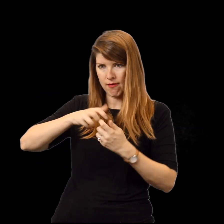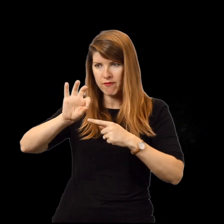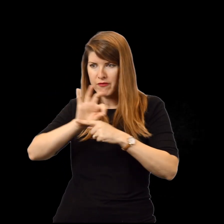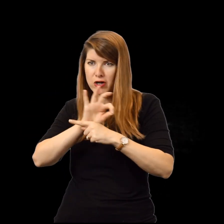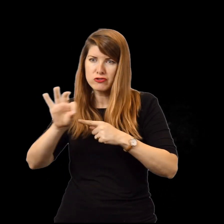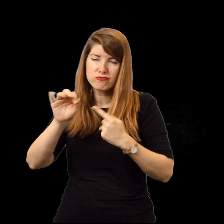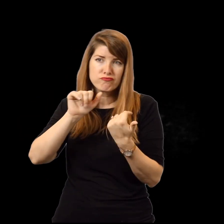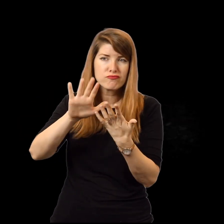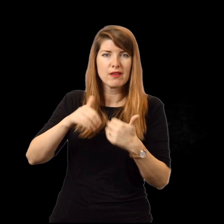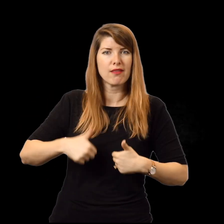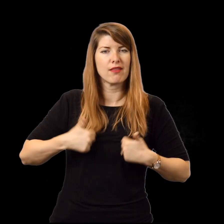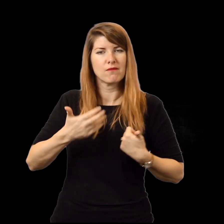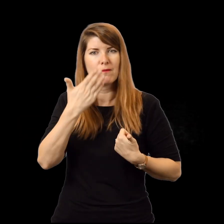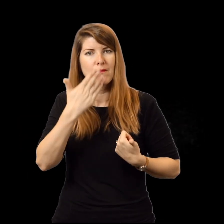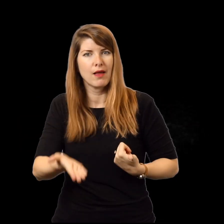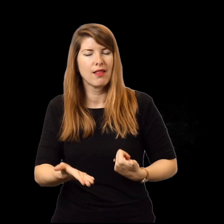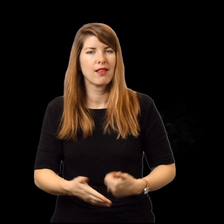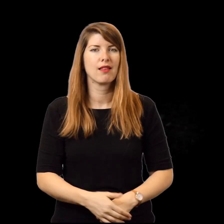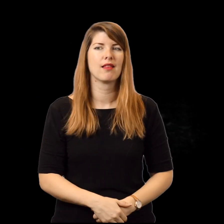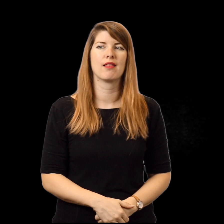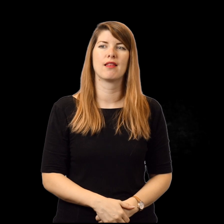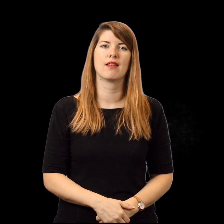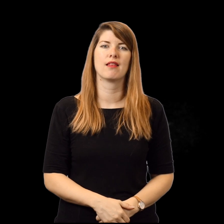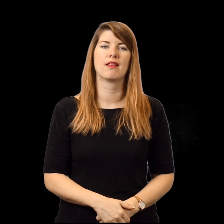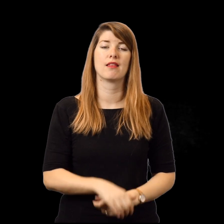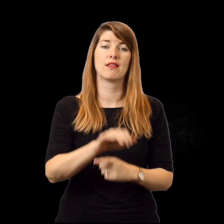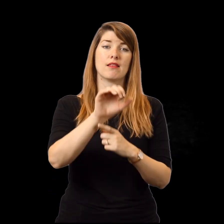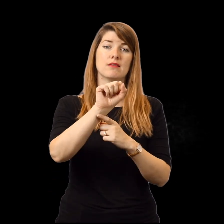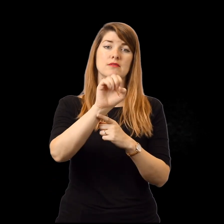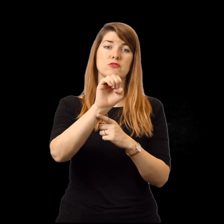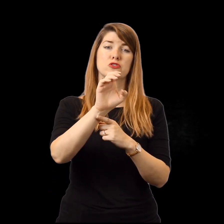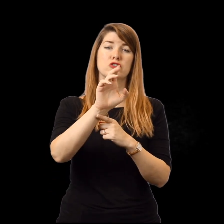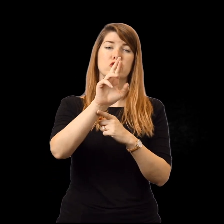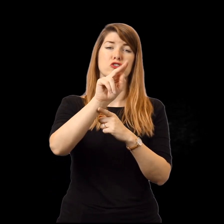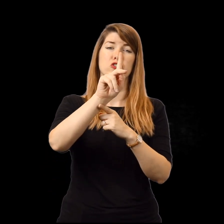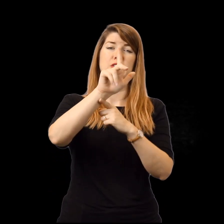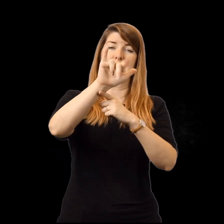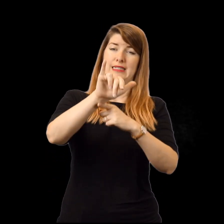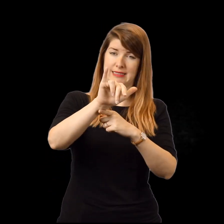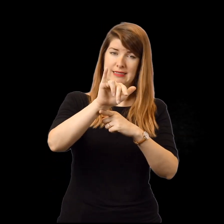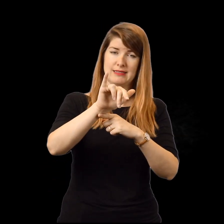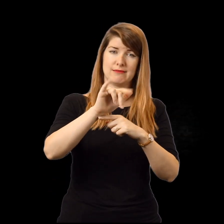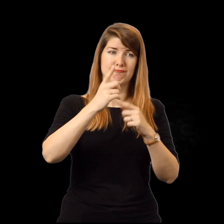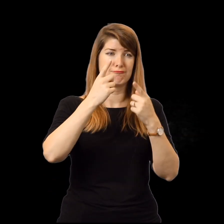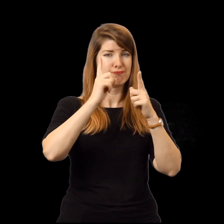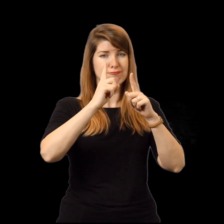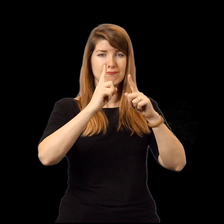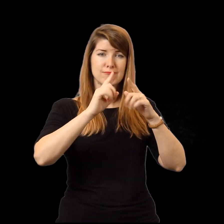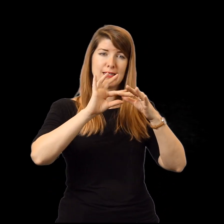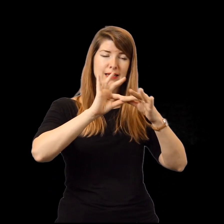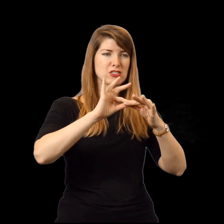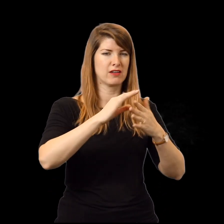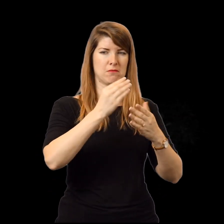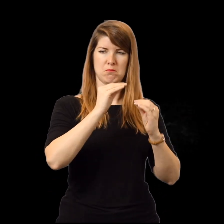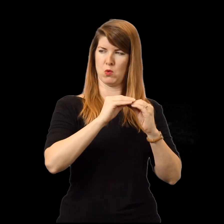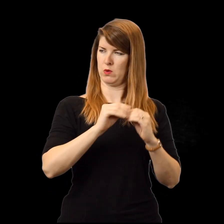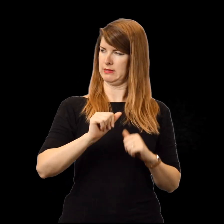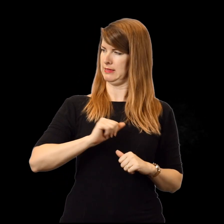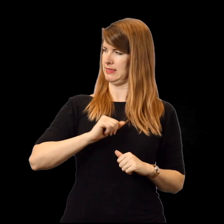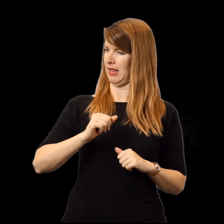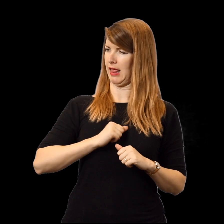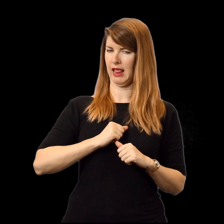can function well, where they can manage life well. Securely attached children have a greater sense